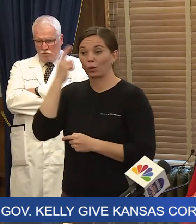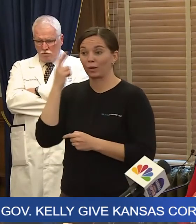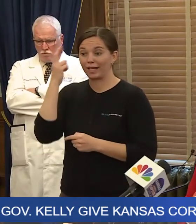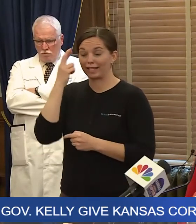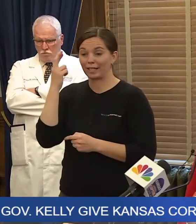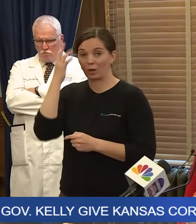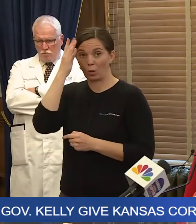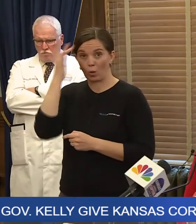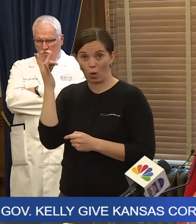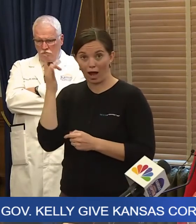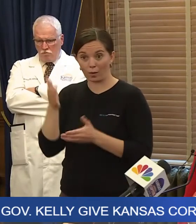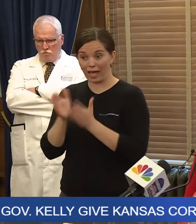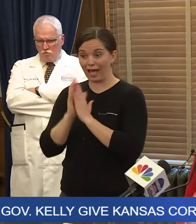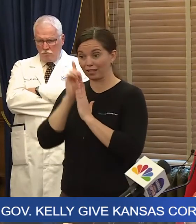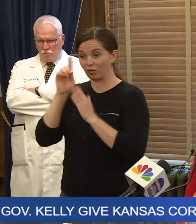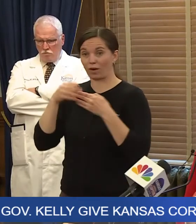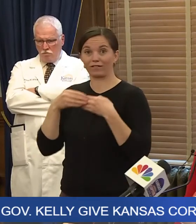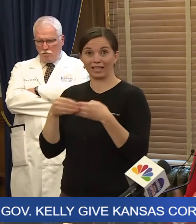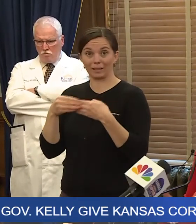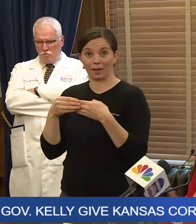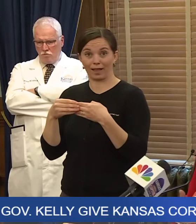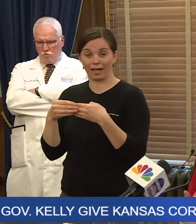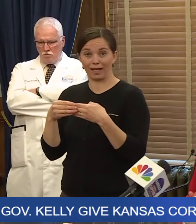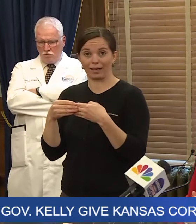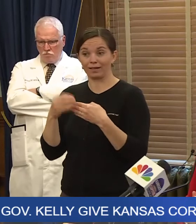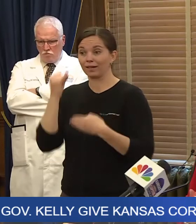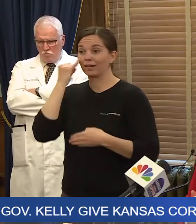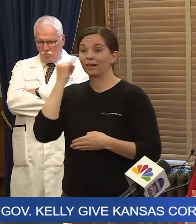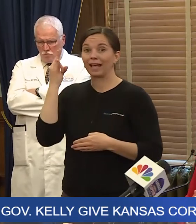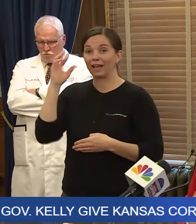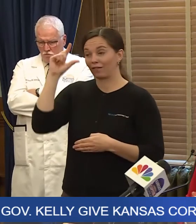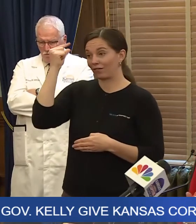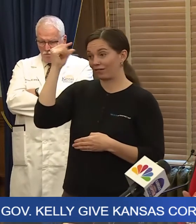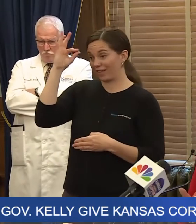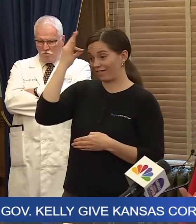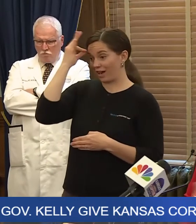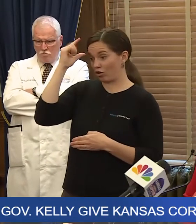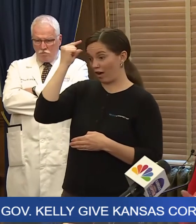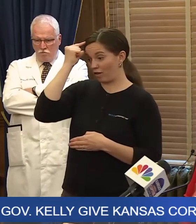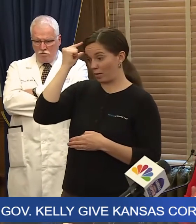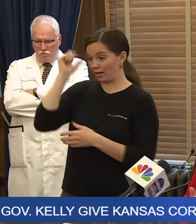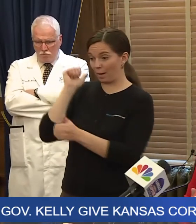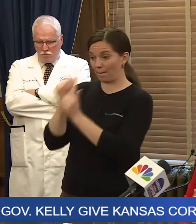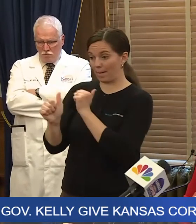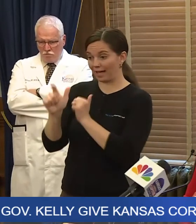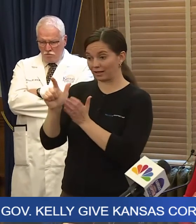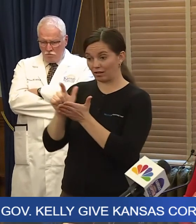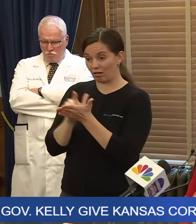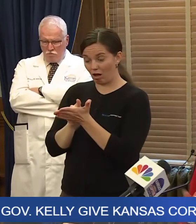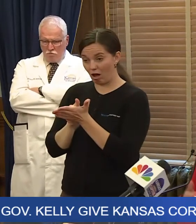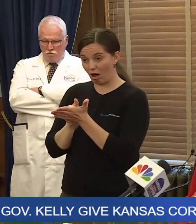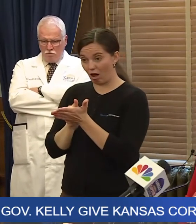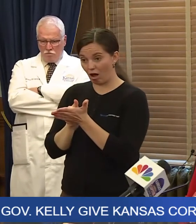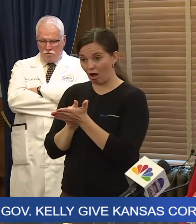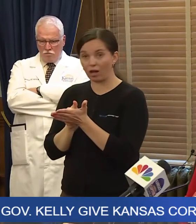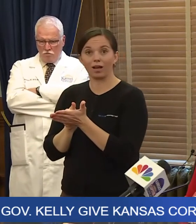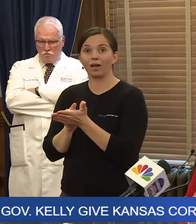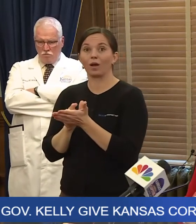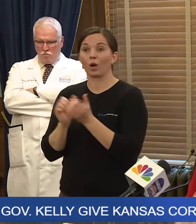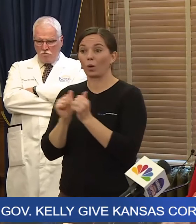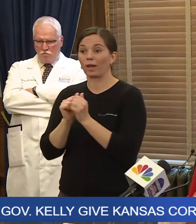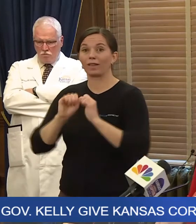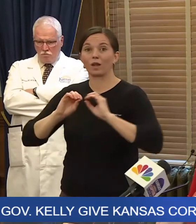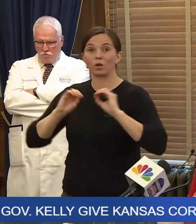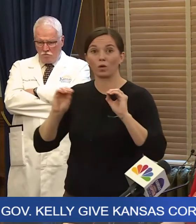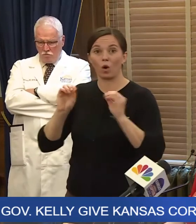will ask for the flexibility to be able to, if the federal government does pass a law in the time that the legislature is not in session, we're going to need to